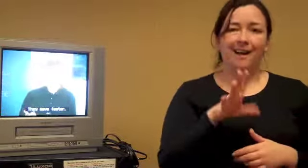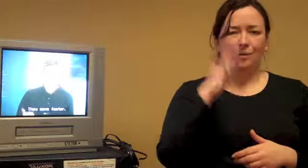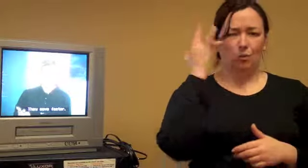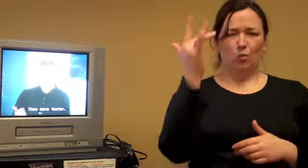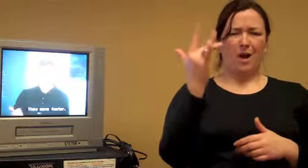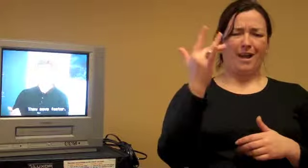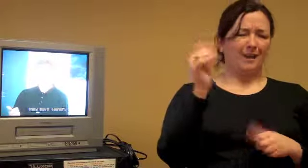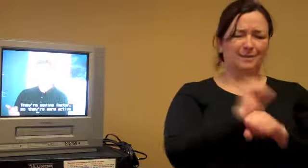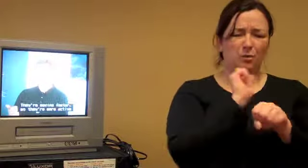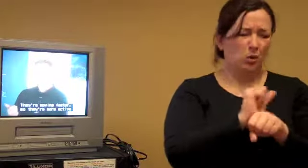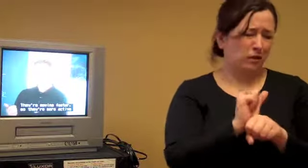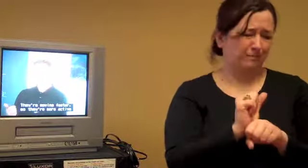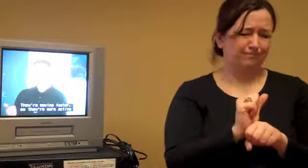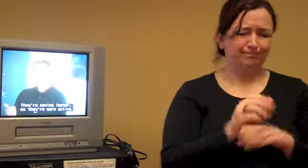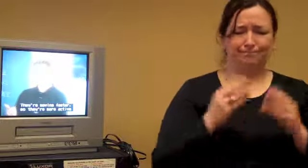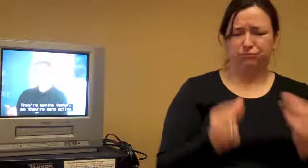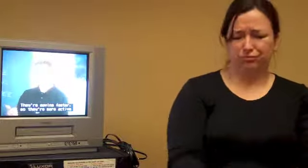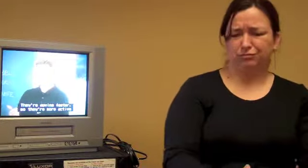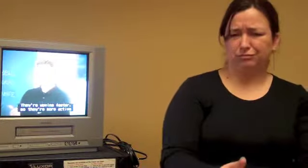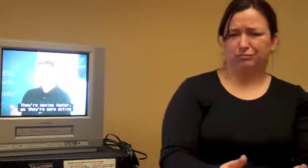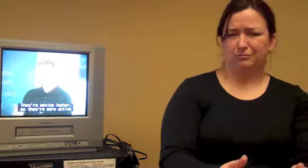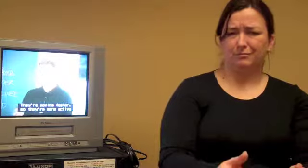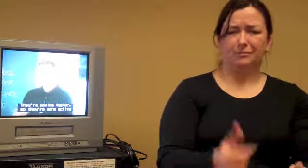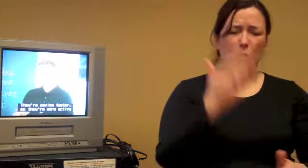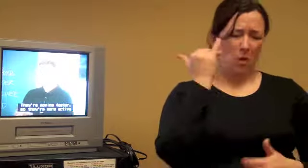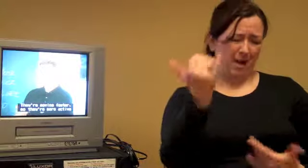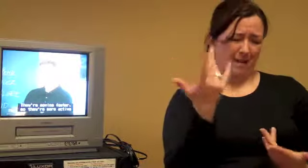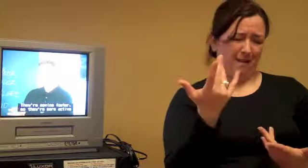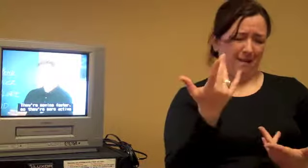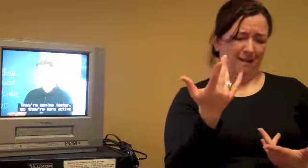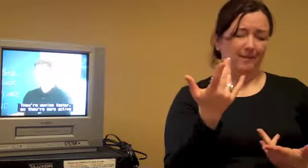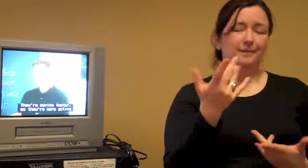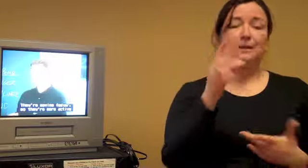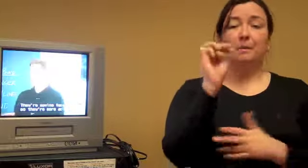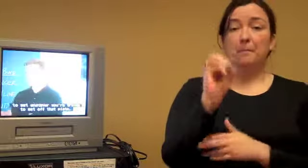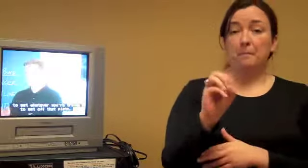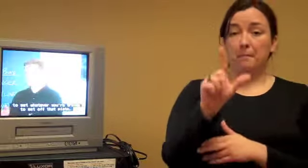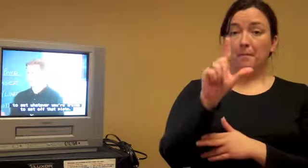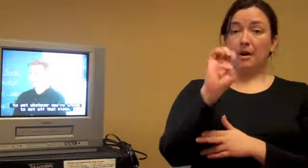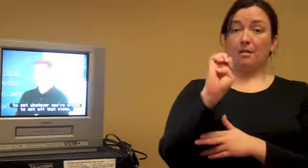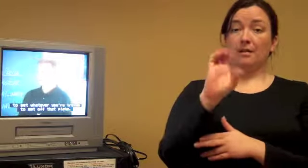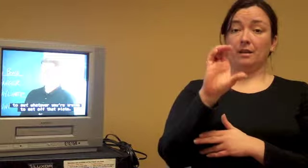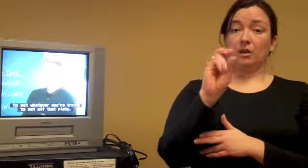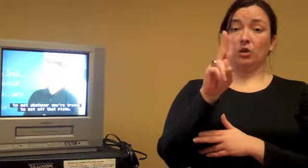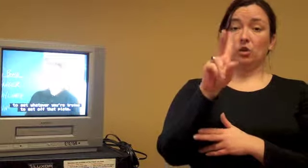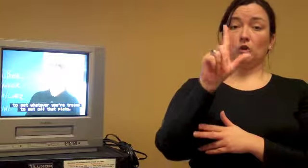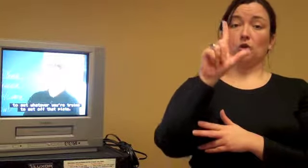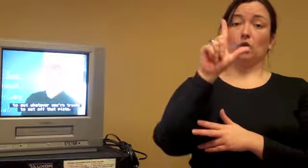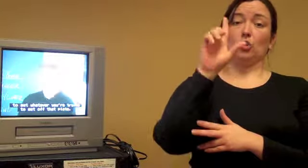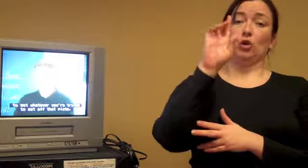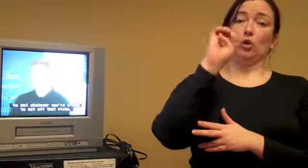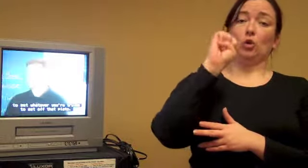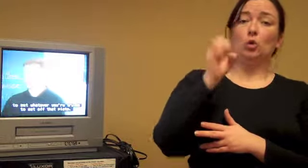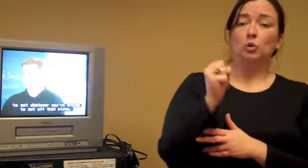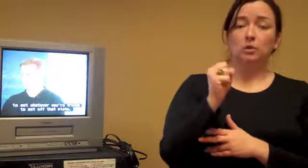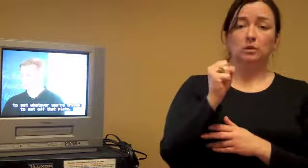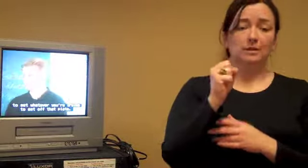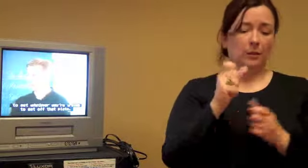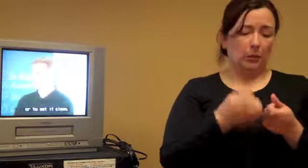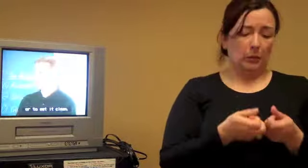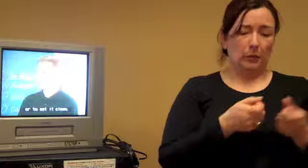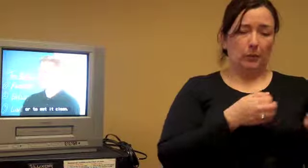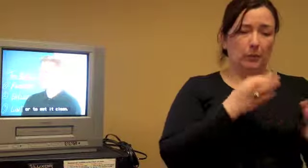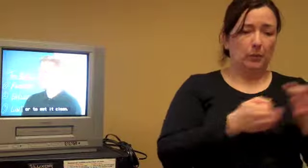faster. They're moving faster. So they're more active to get whatever you're trying to get off that